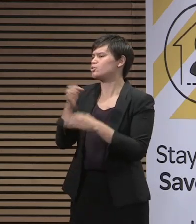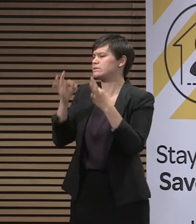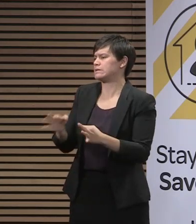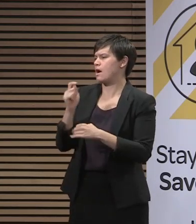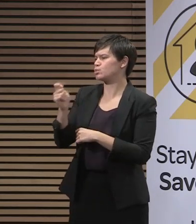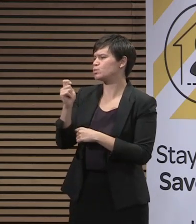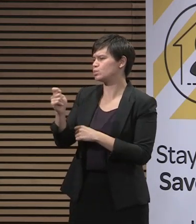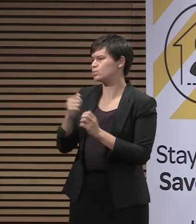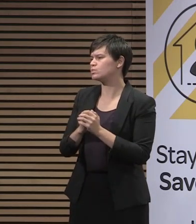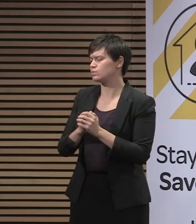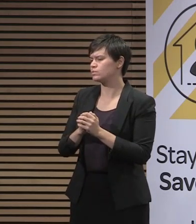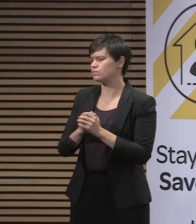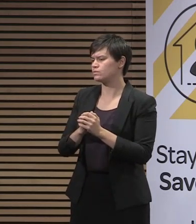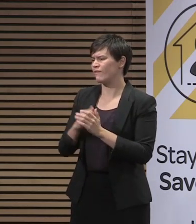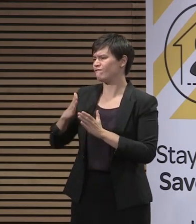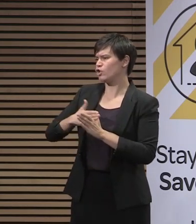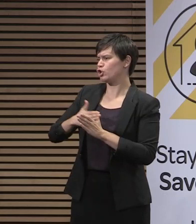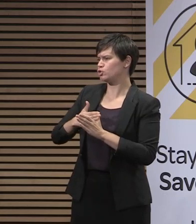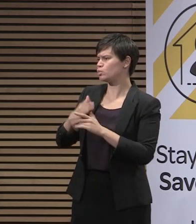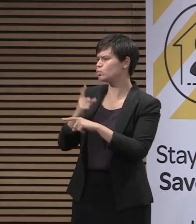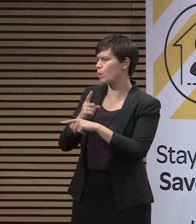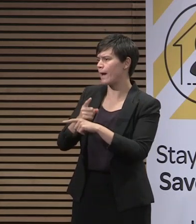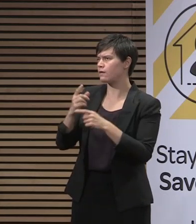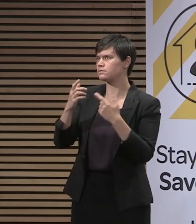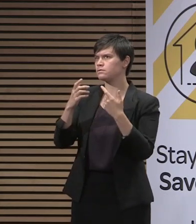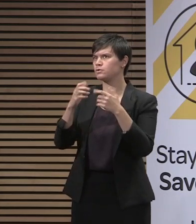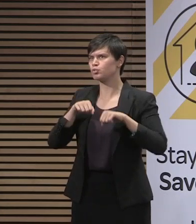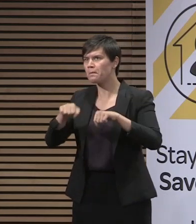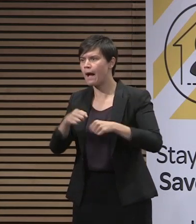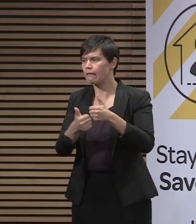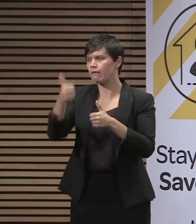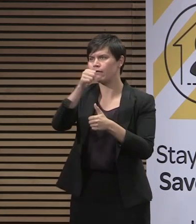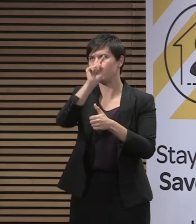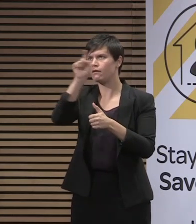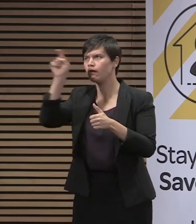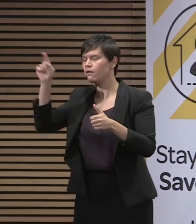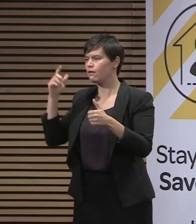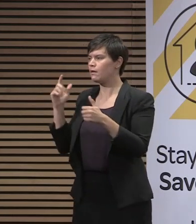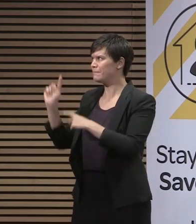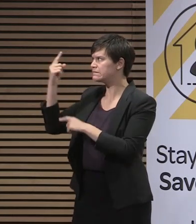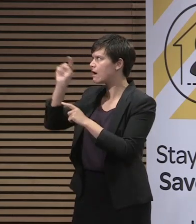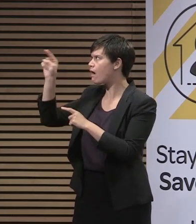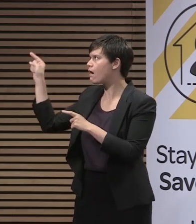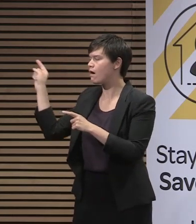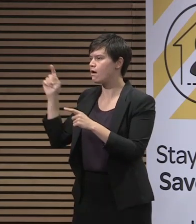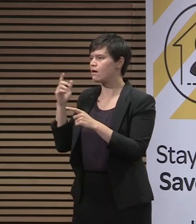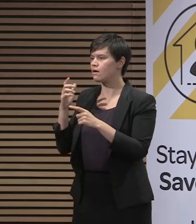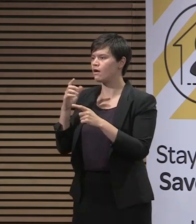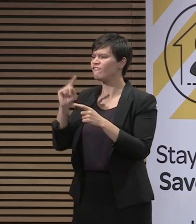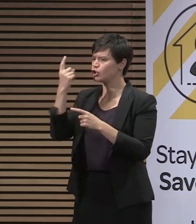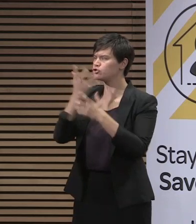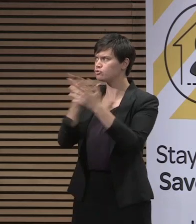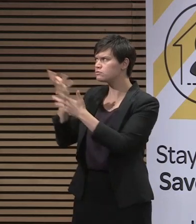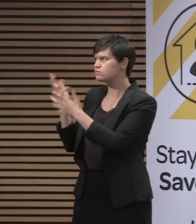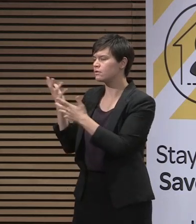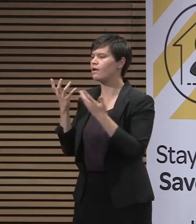talk to the leadership within the chains, just because over workforce issues and so on. In fact, I intend to give a bit more of a general